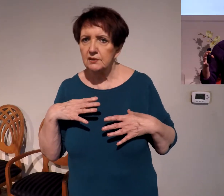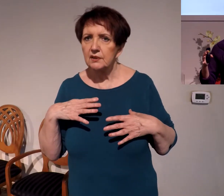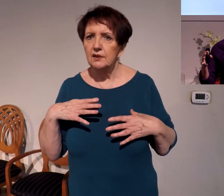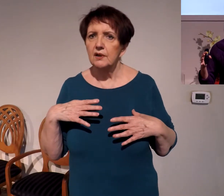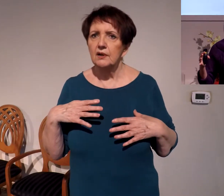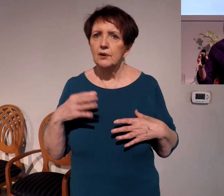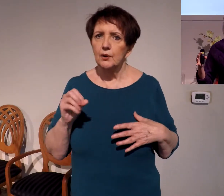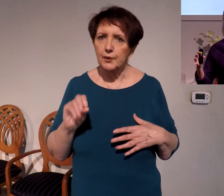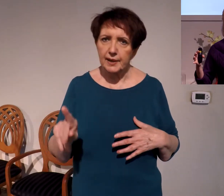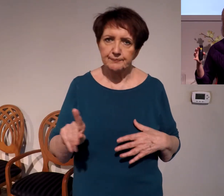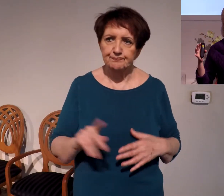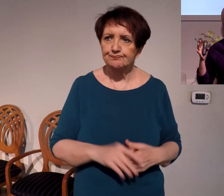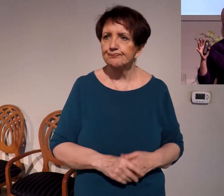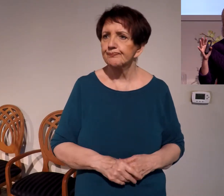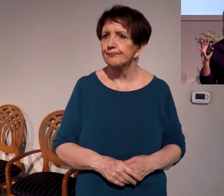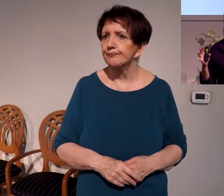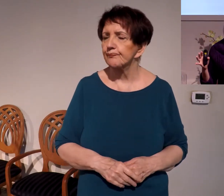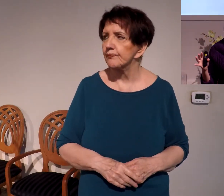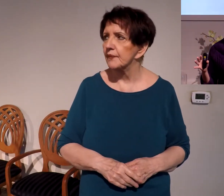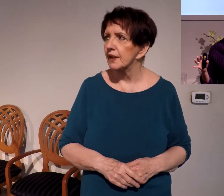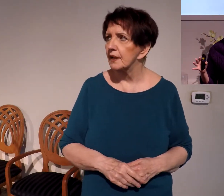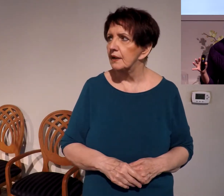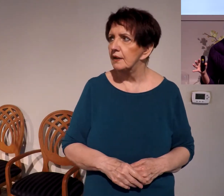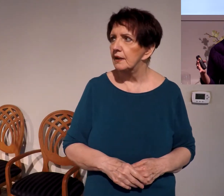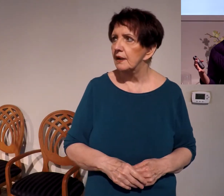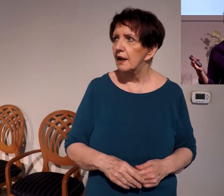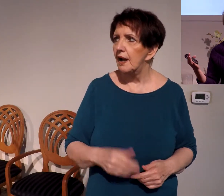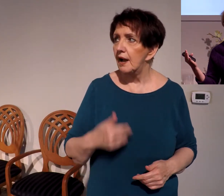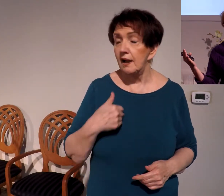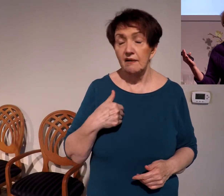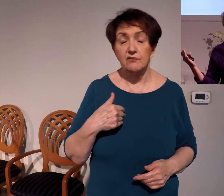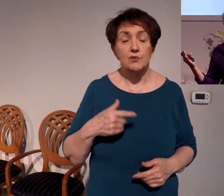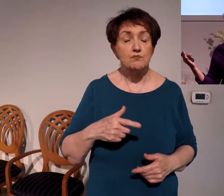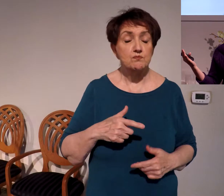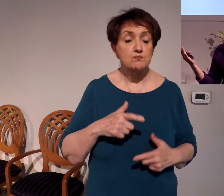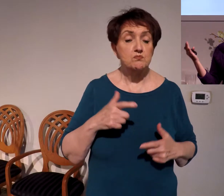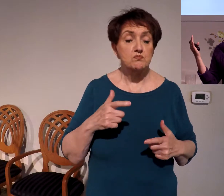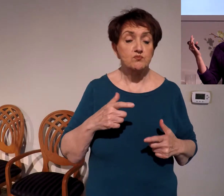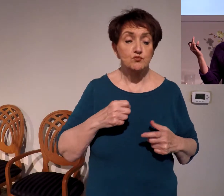Okay, so I have a strong opinion about this, you guys.